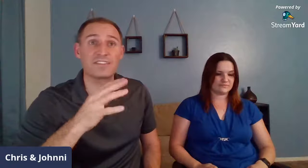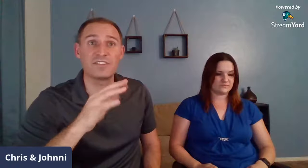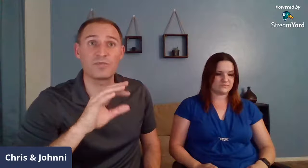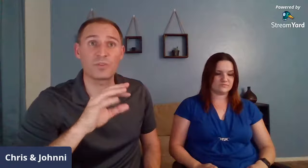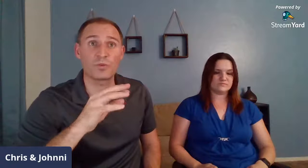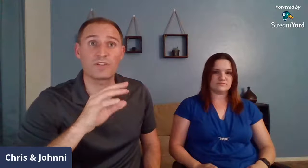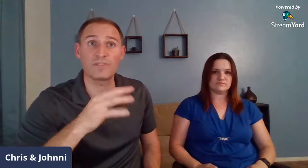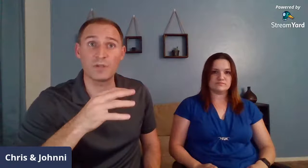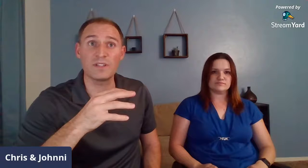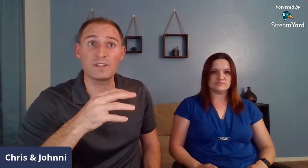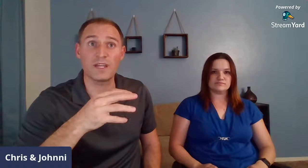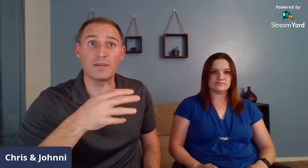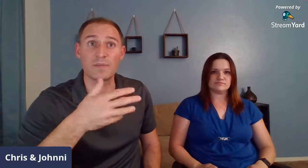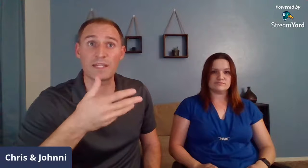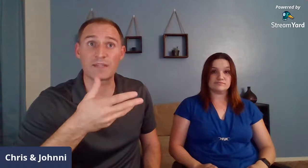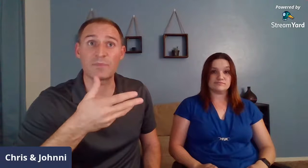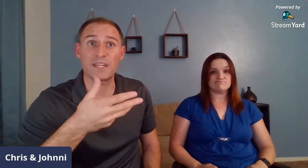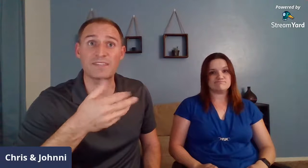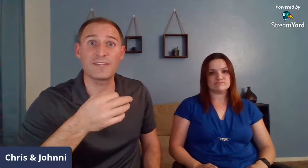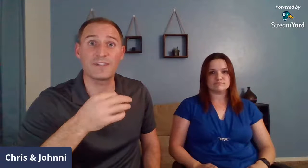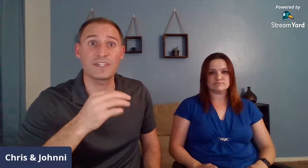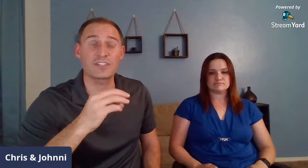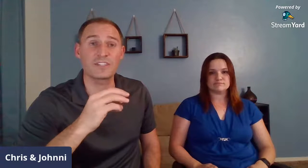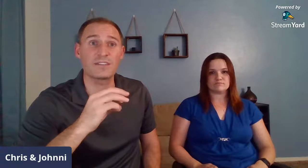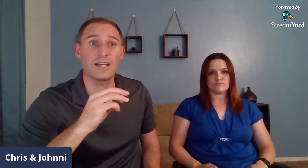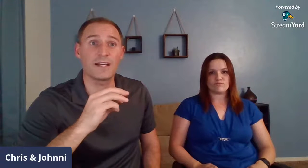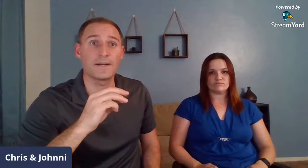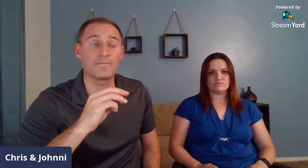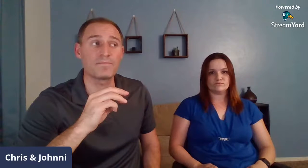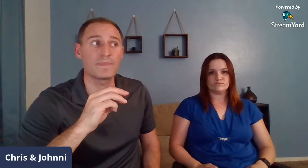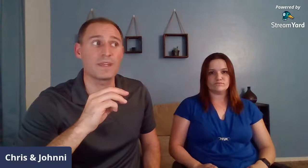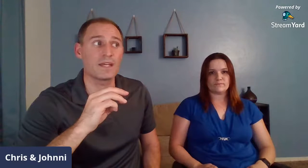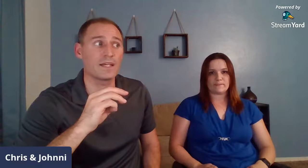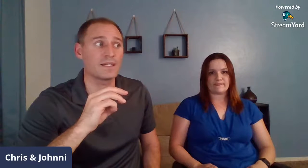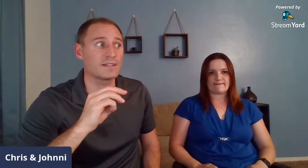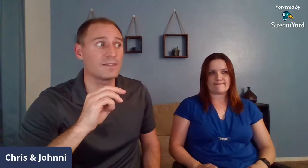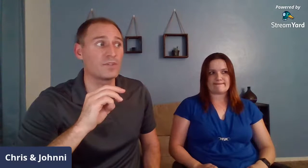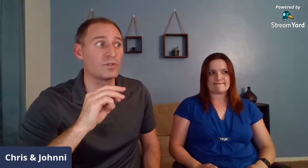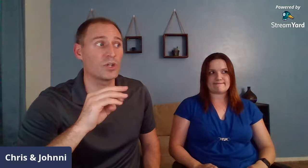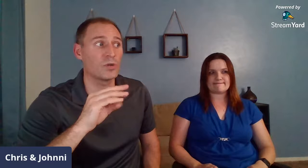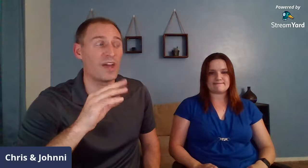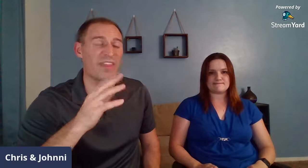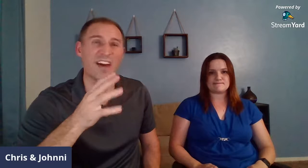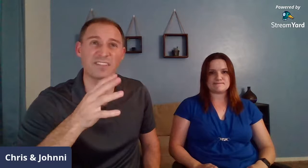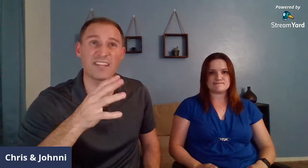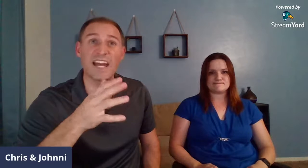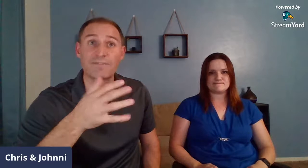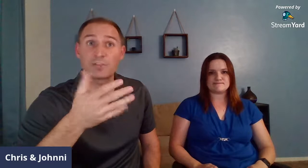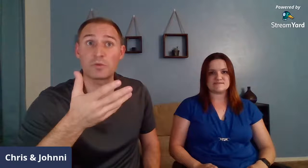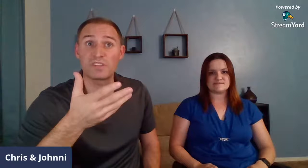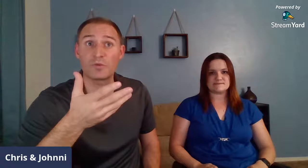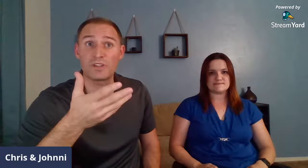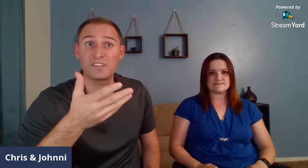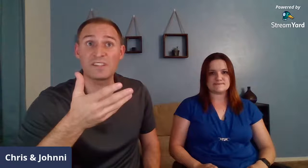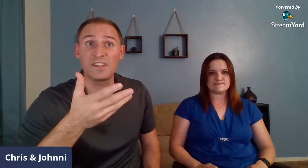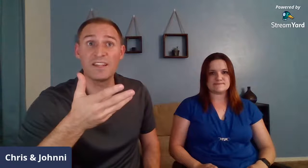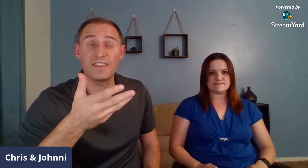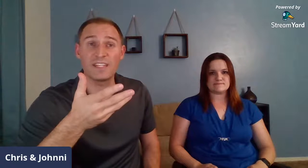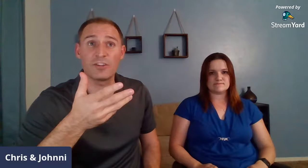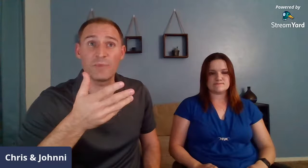loose with the word fluent, but like by his definition, if you know 1,000 high frequency words, then you're